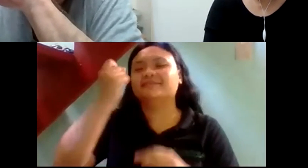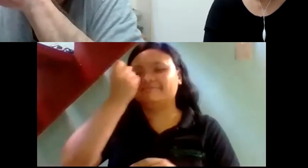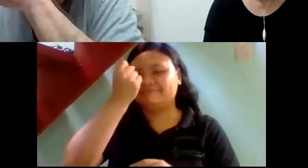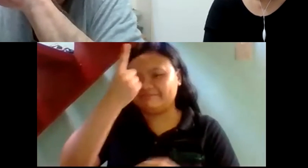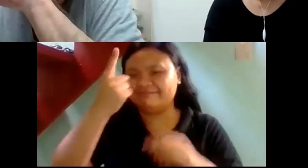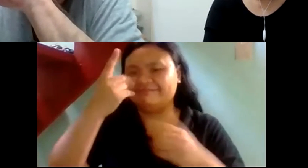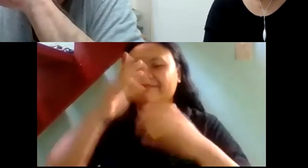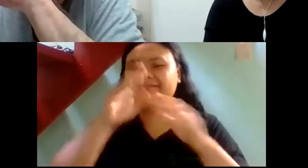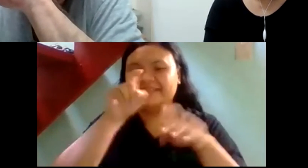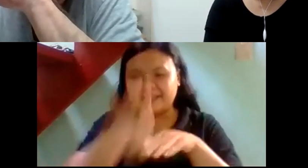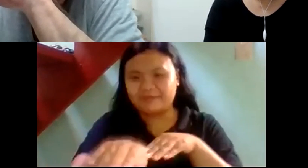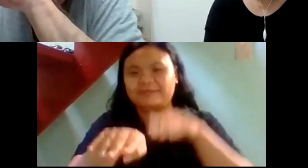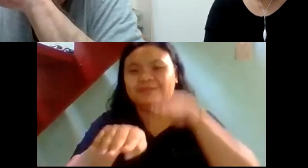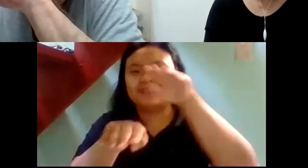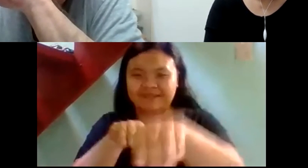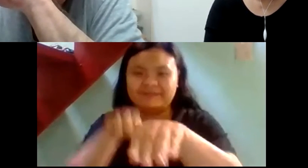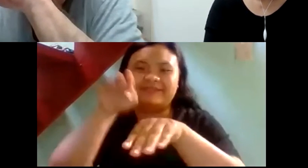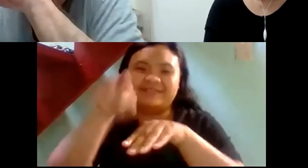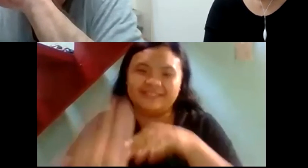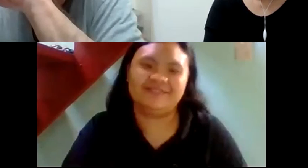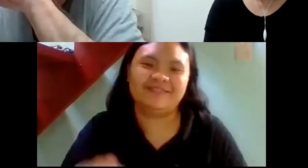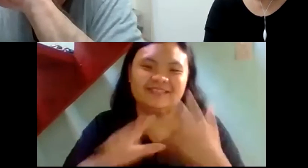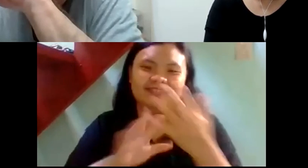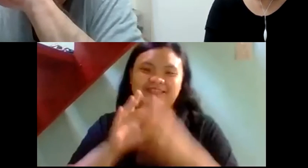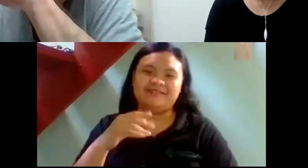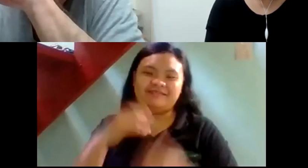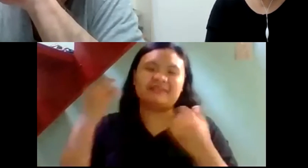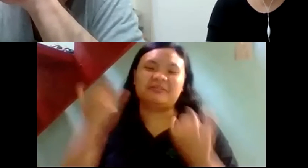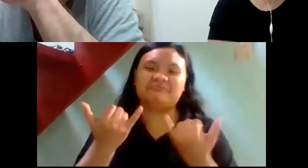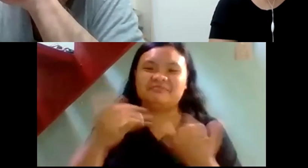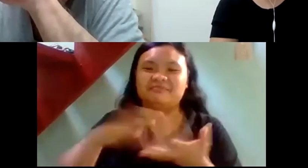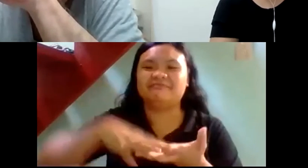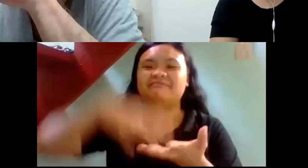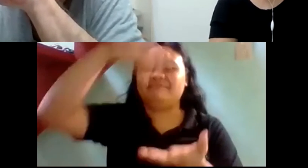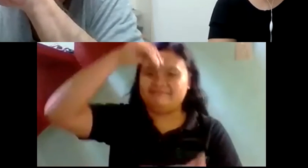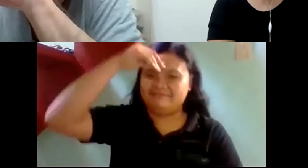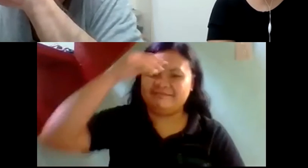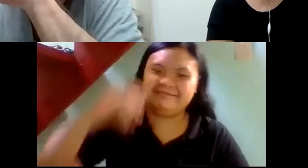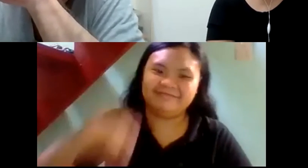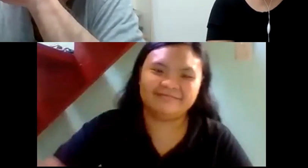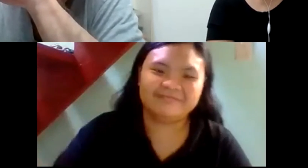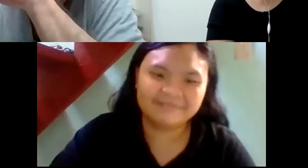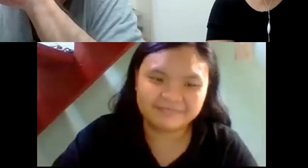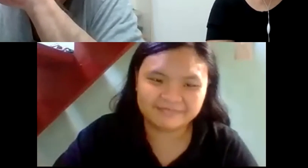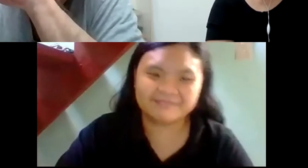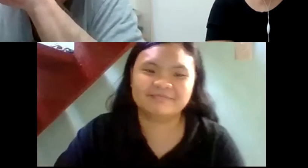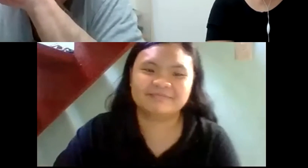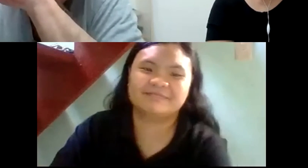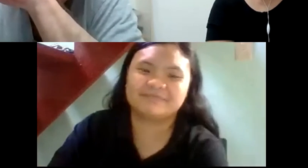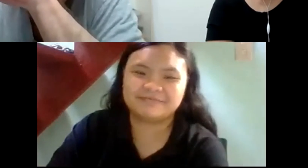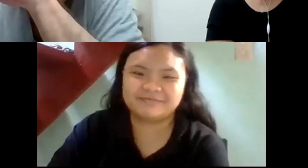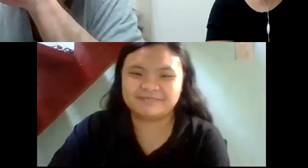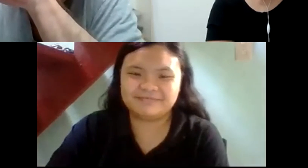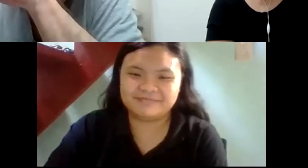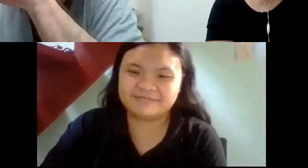with this book, and now having these classes, taking it step by step, trying to understand how